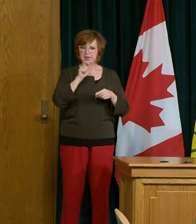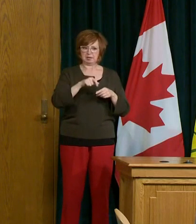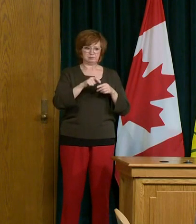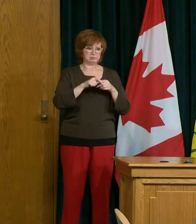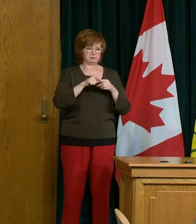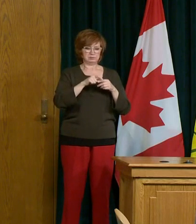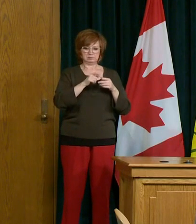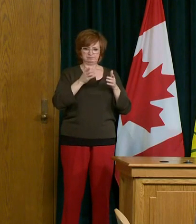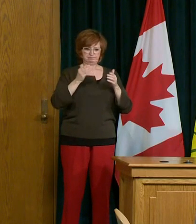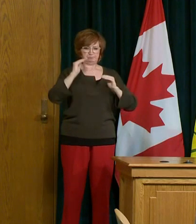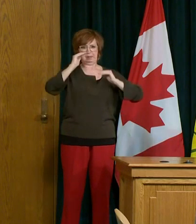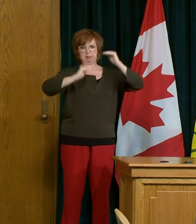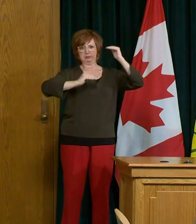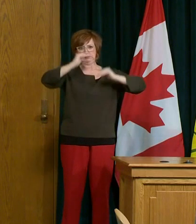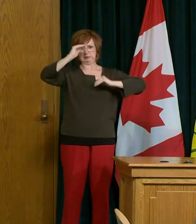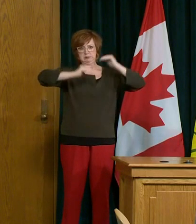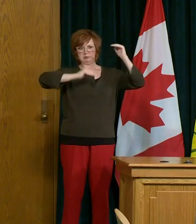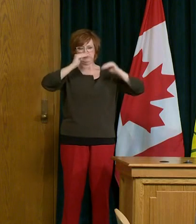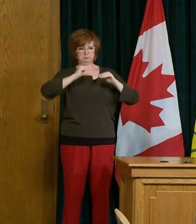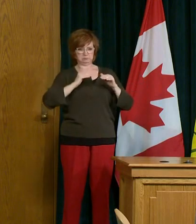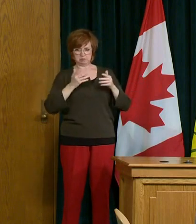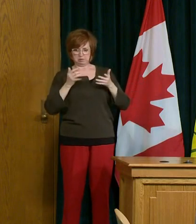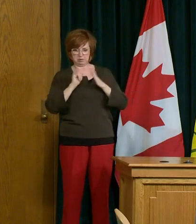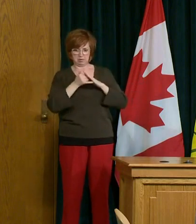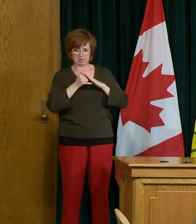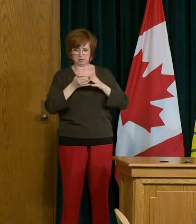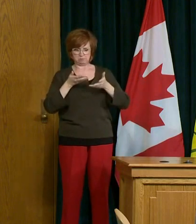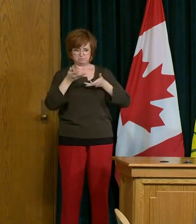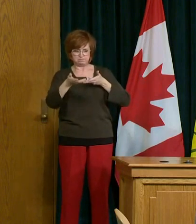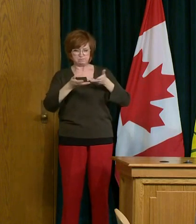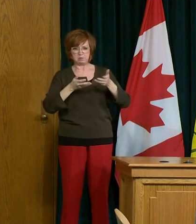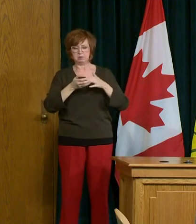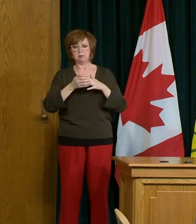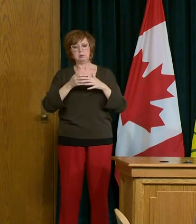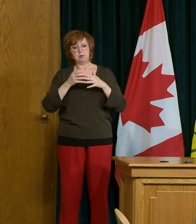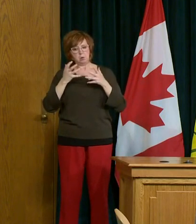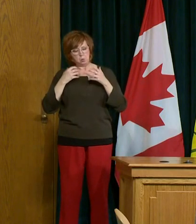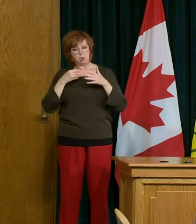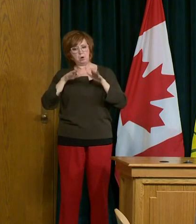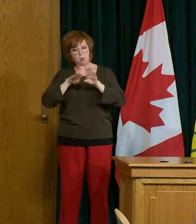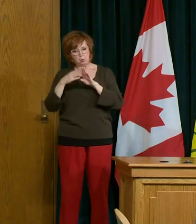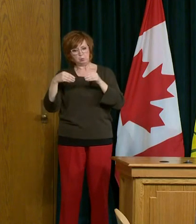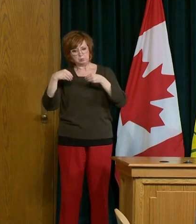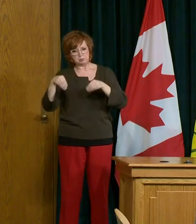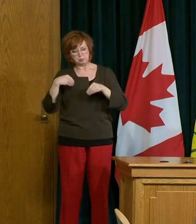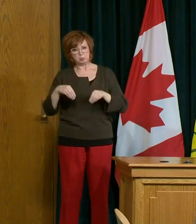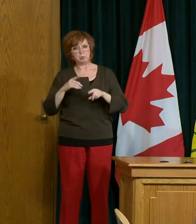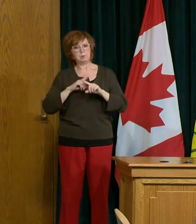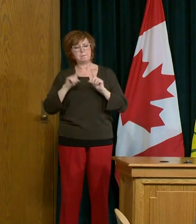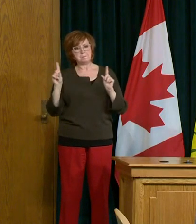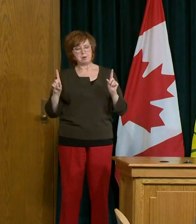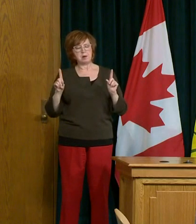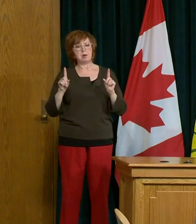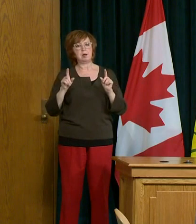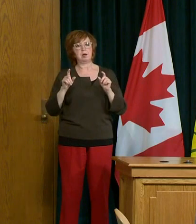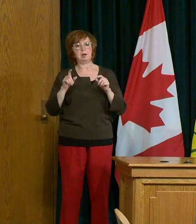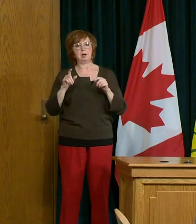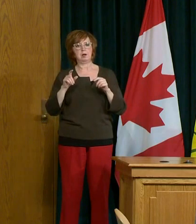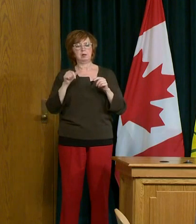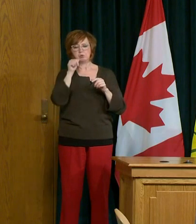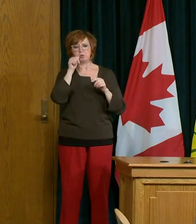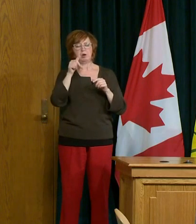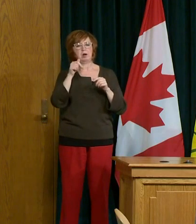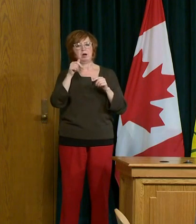significant degree to allow this reopening of the retail sector, for example, in a safe manner. Follow-up, Mark?